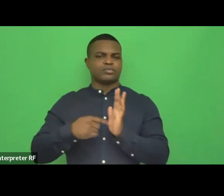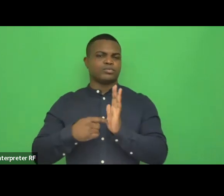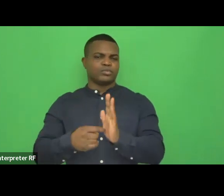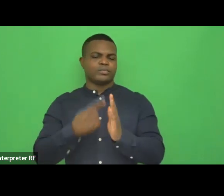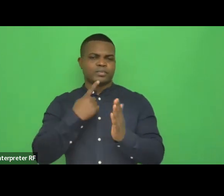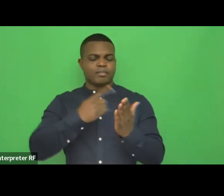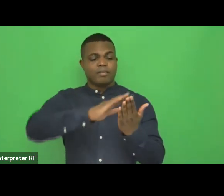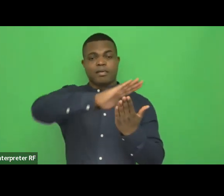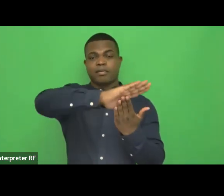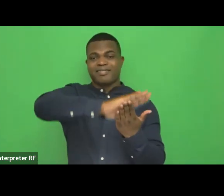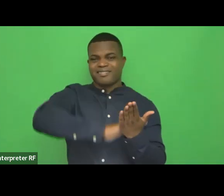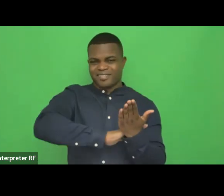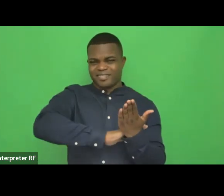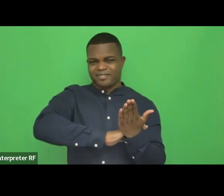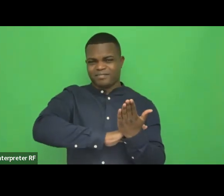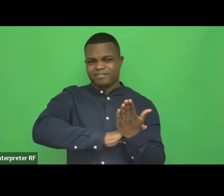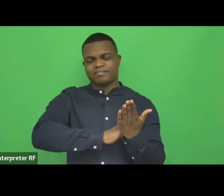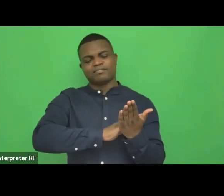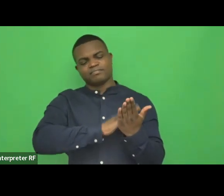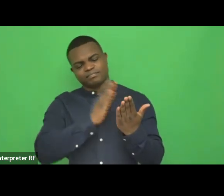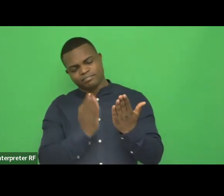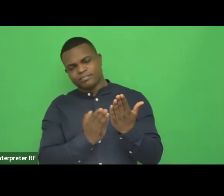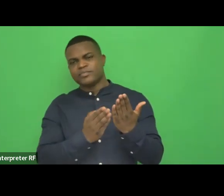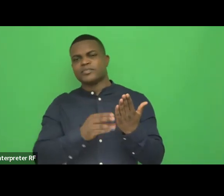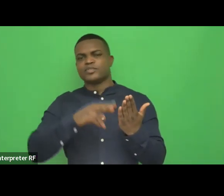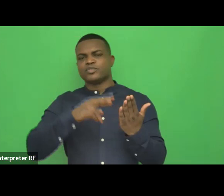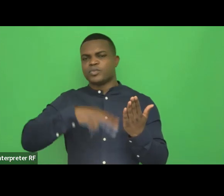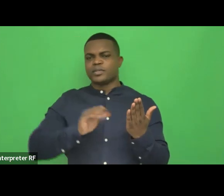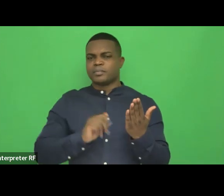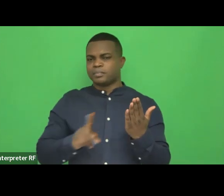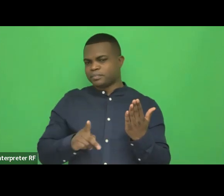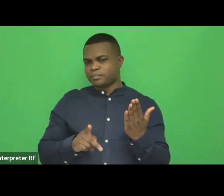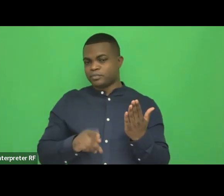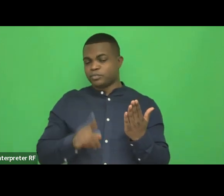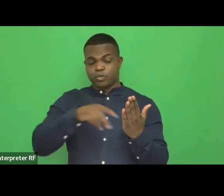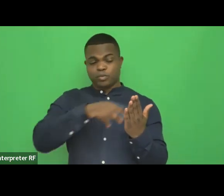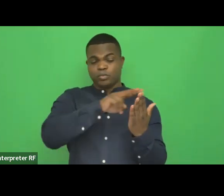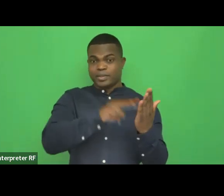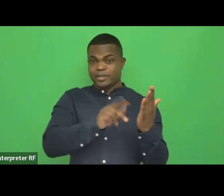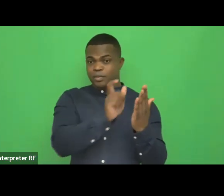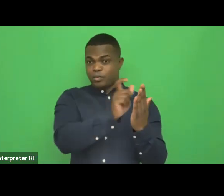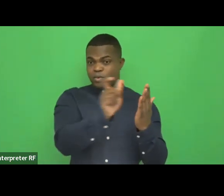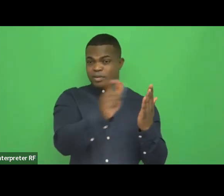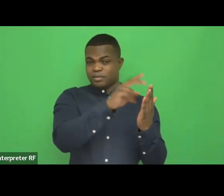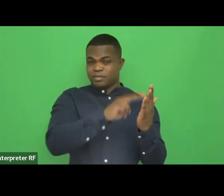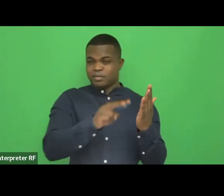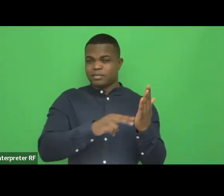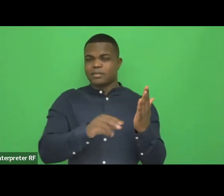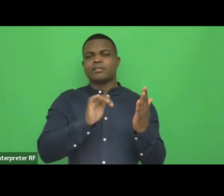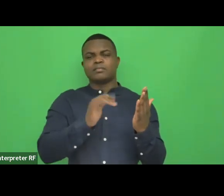that is not kind of locked down by a particular vendor, you've got lots of choices of different